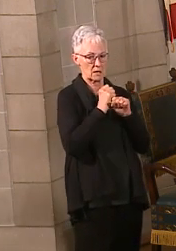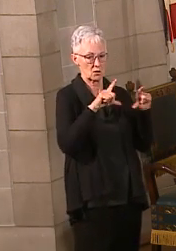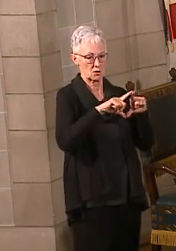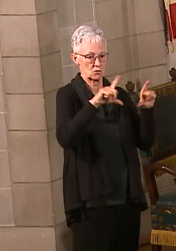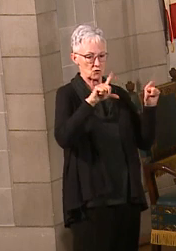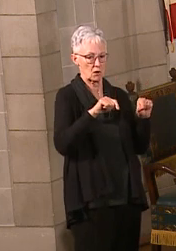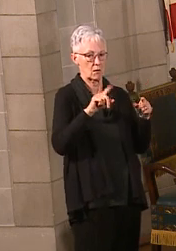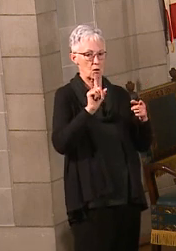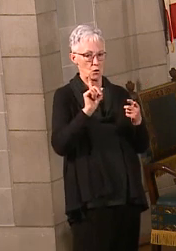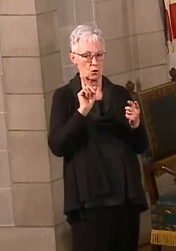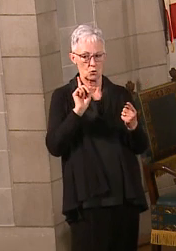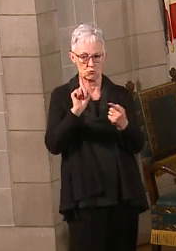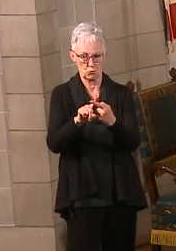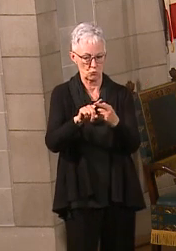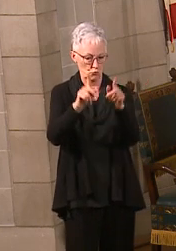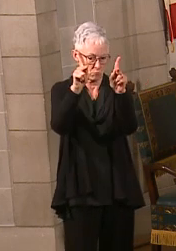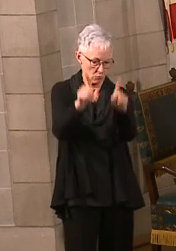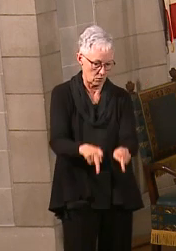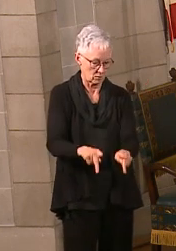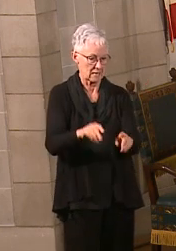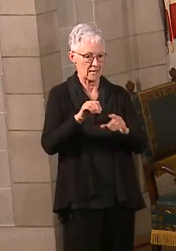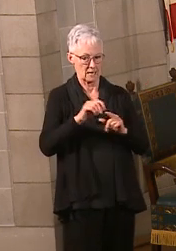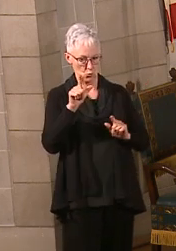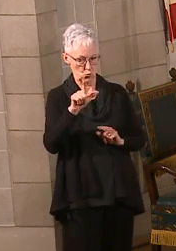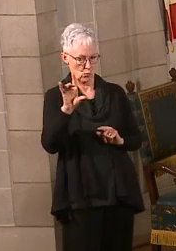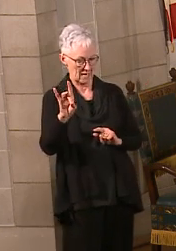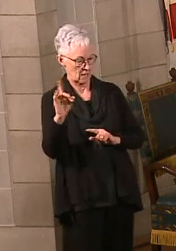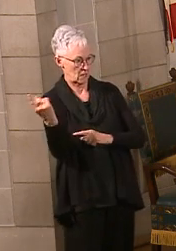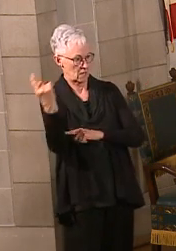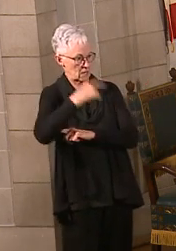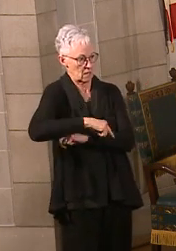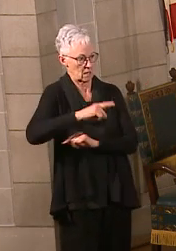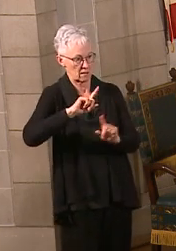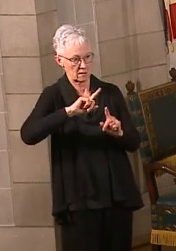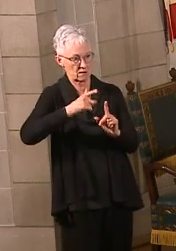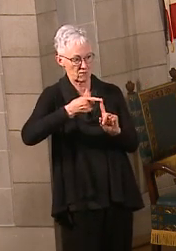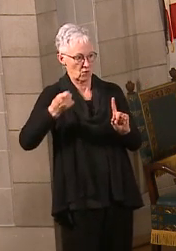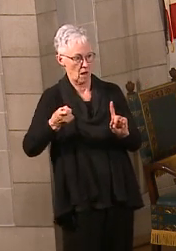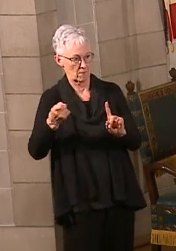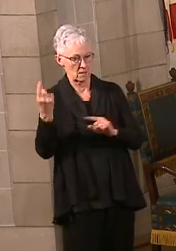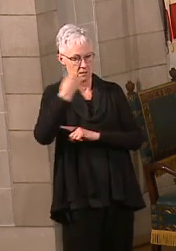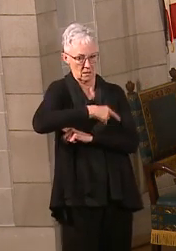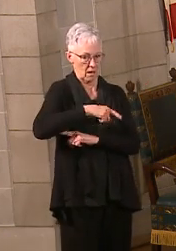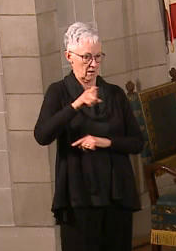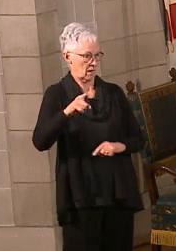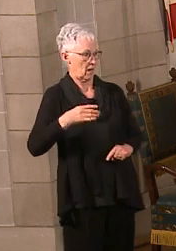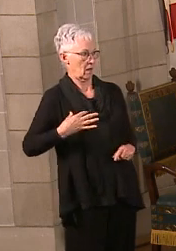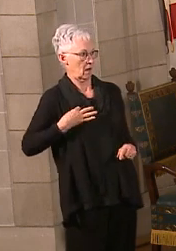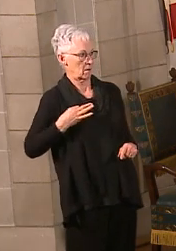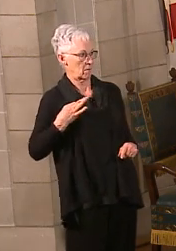weeks to get it processed and get those checks out. Is there anything you want to add to that?